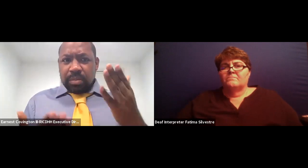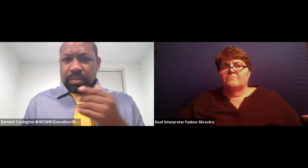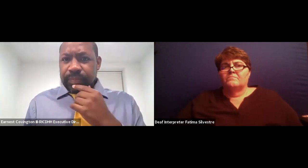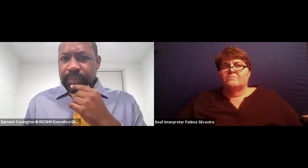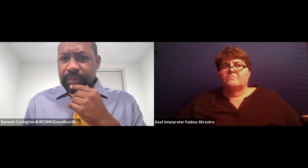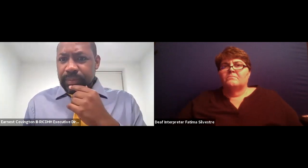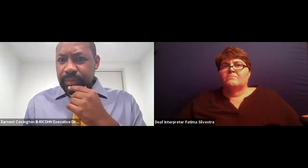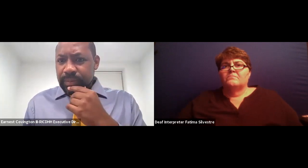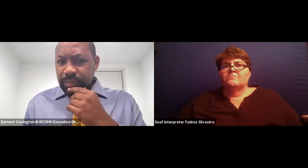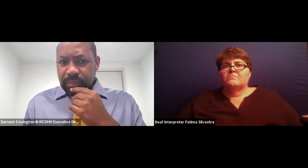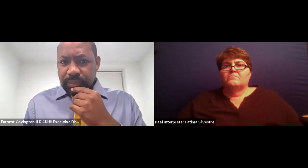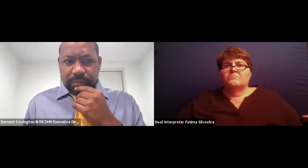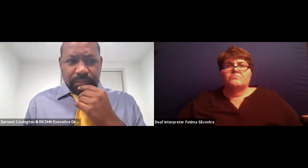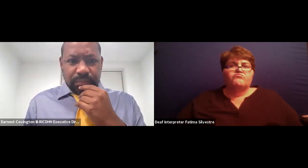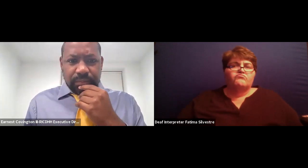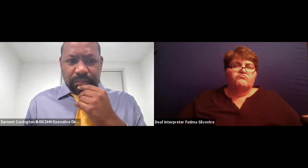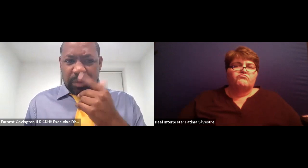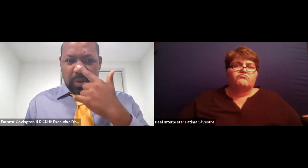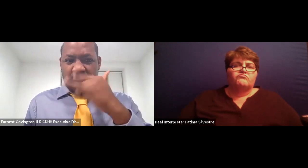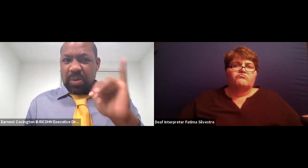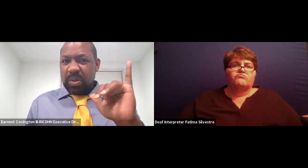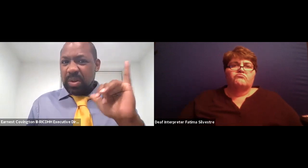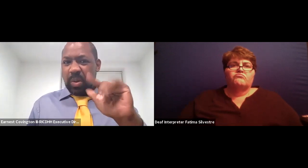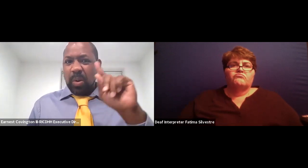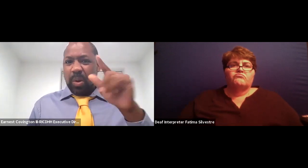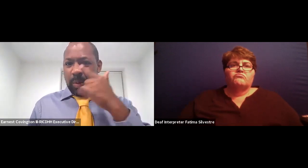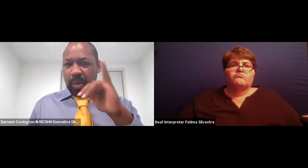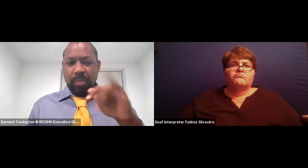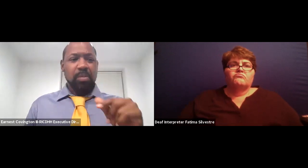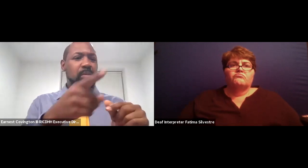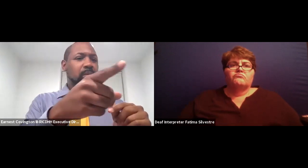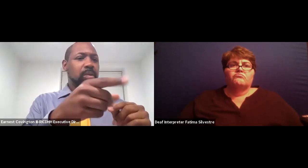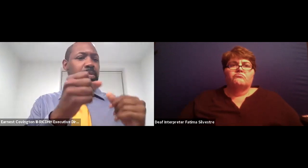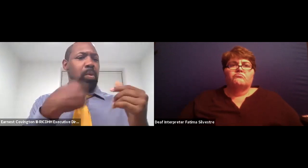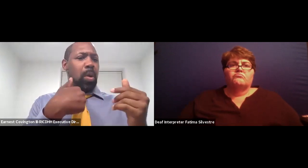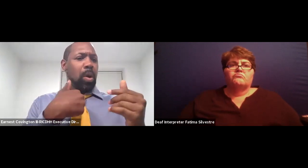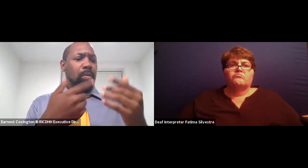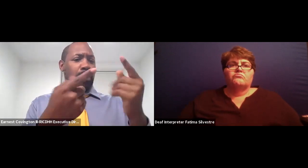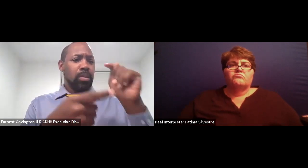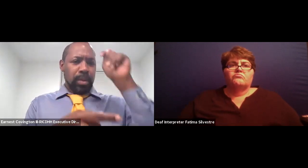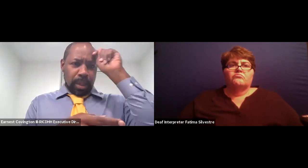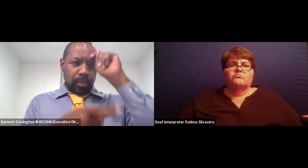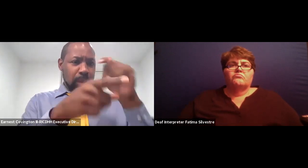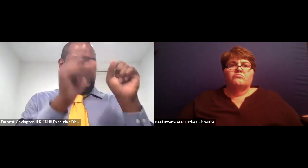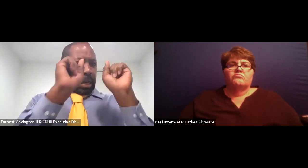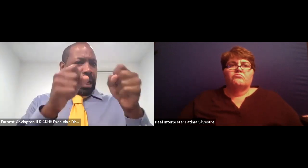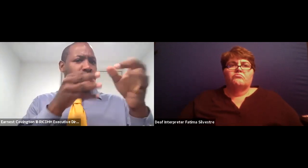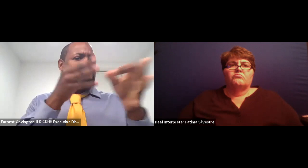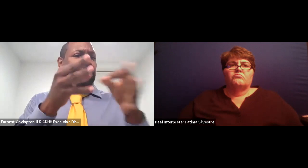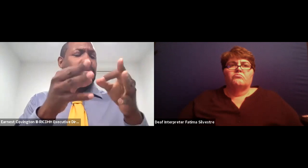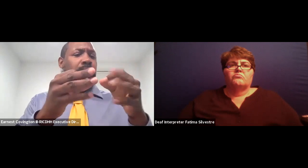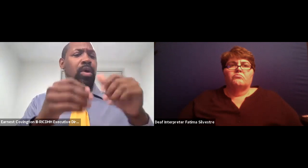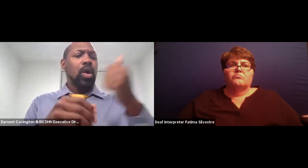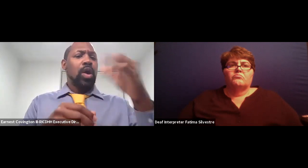If we have any commissioners, just go ahead and open up your screen. It looks like that may be it for right